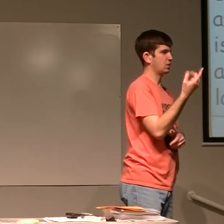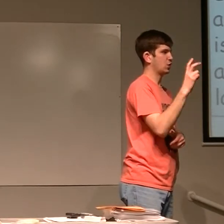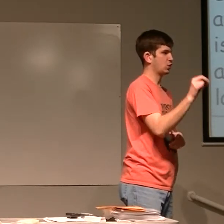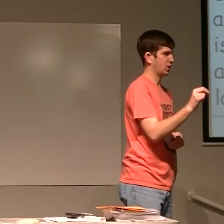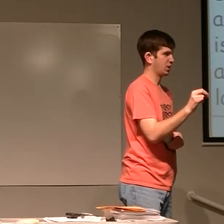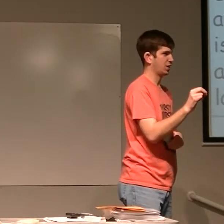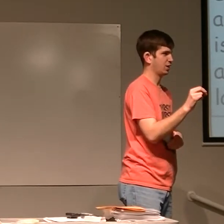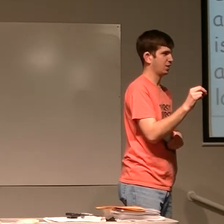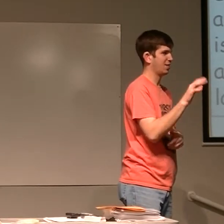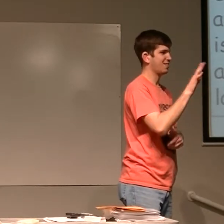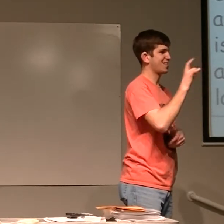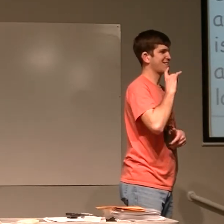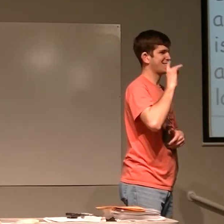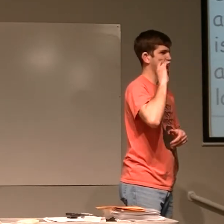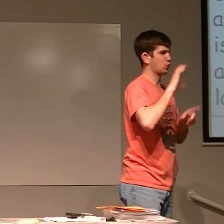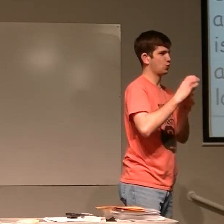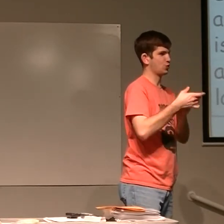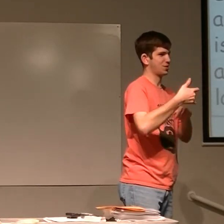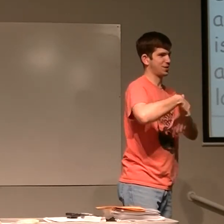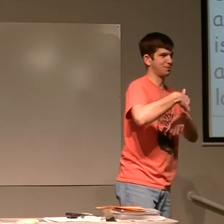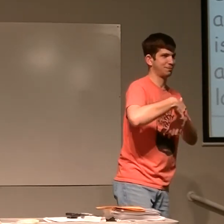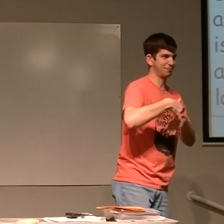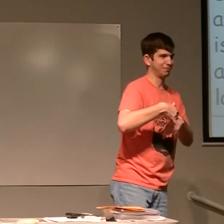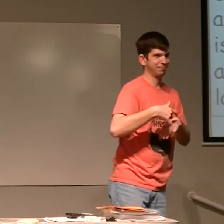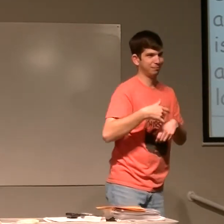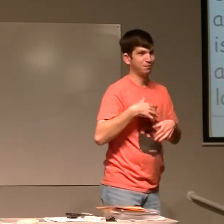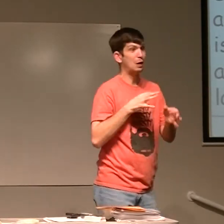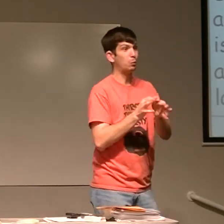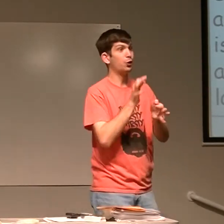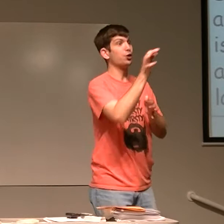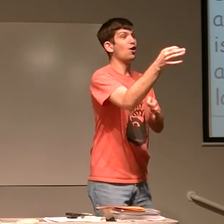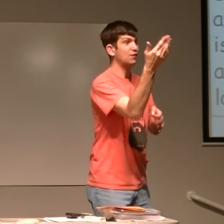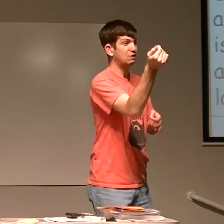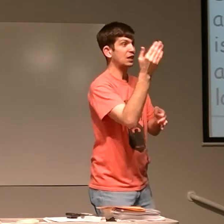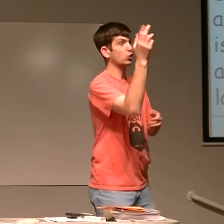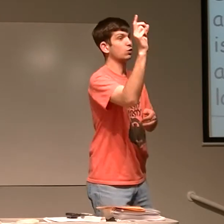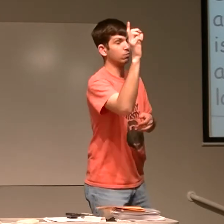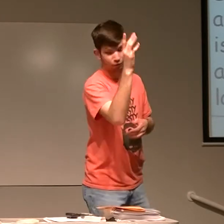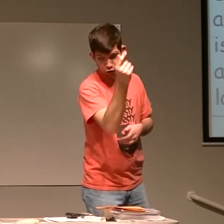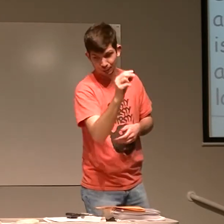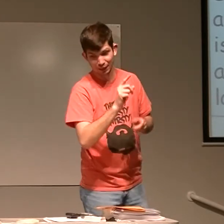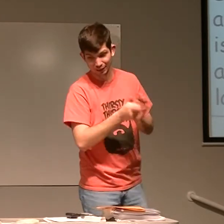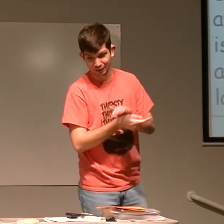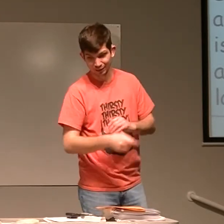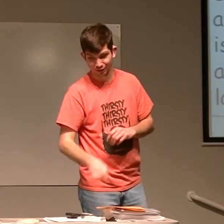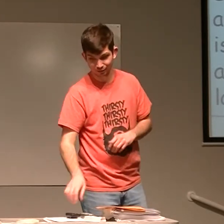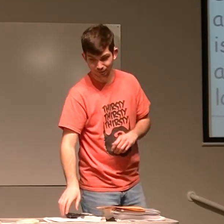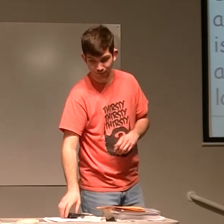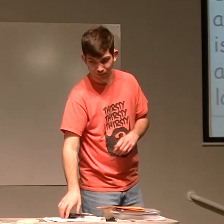11:30. That's the deaf culture's time. They will put it off 15, 30 minutes.